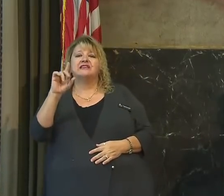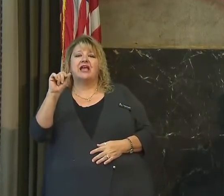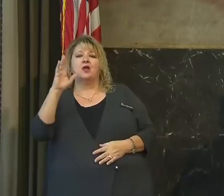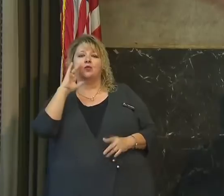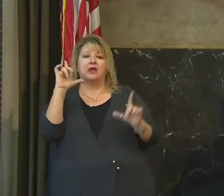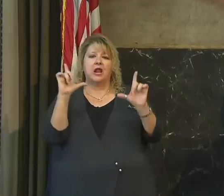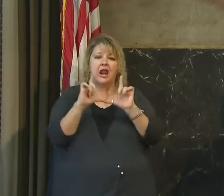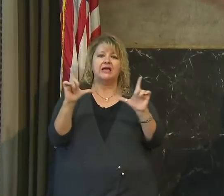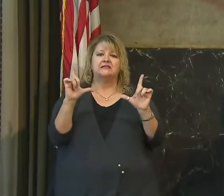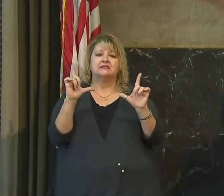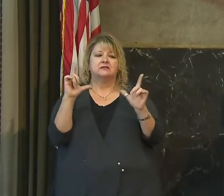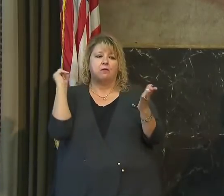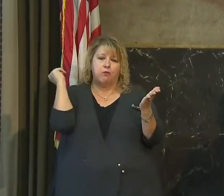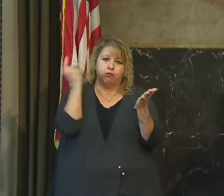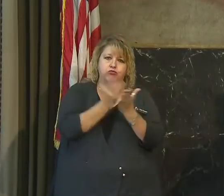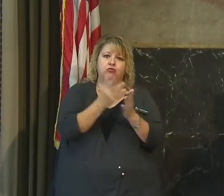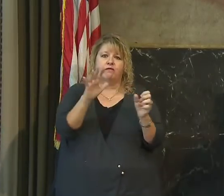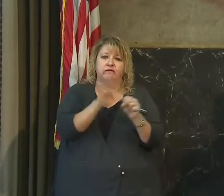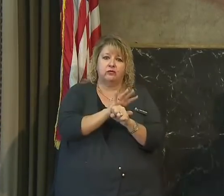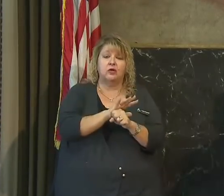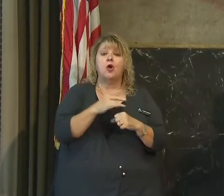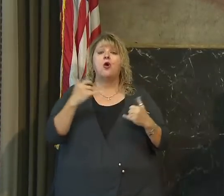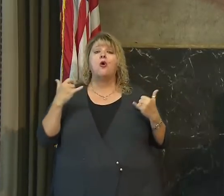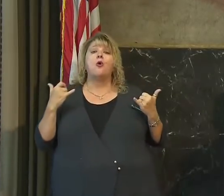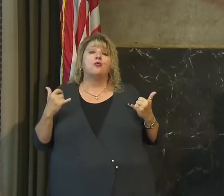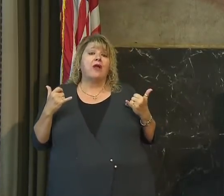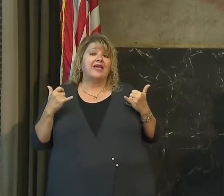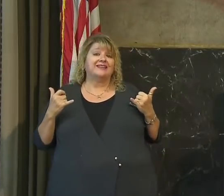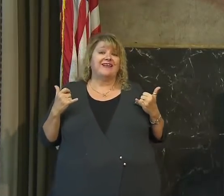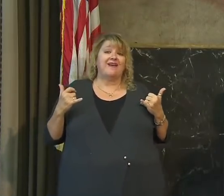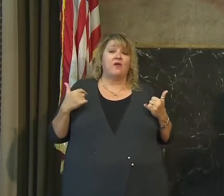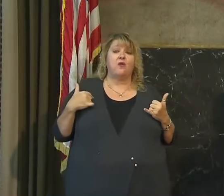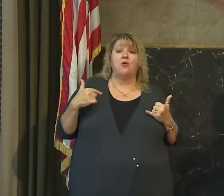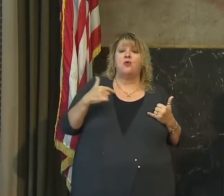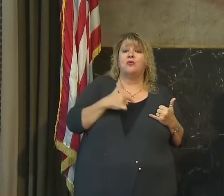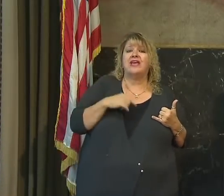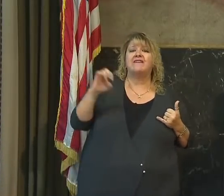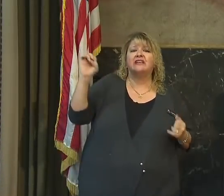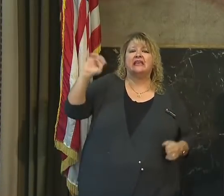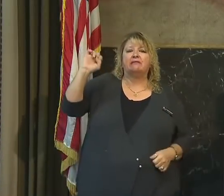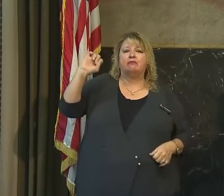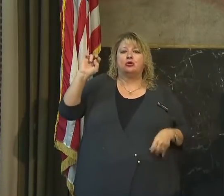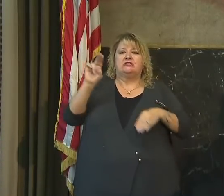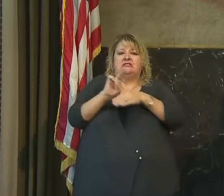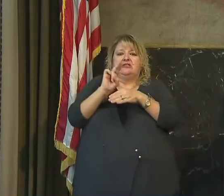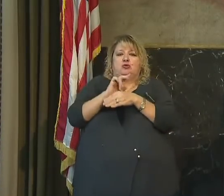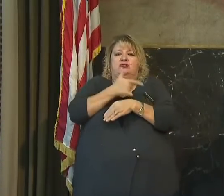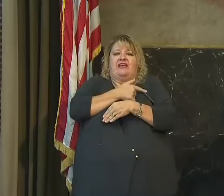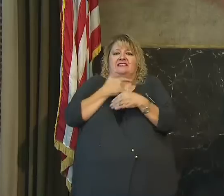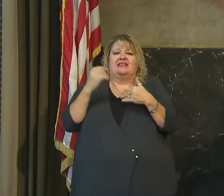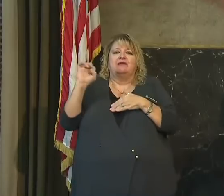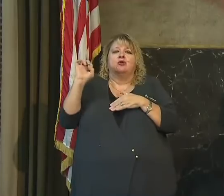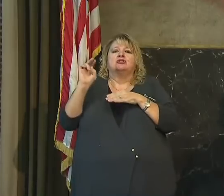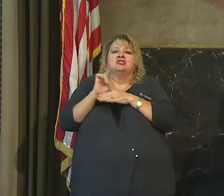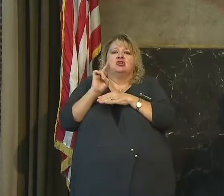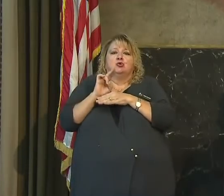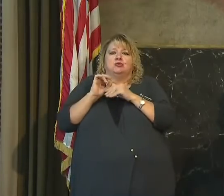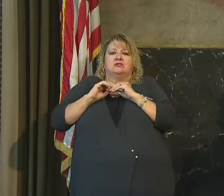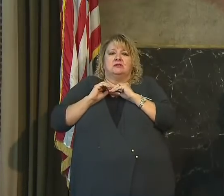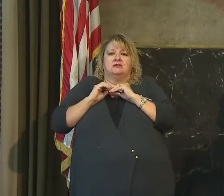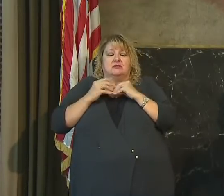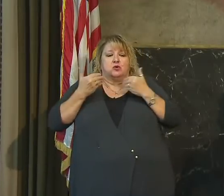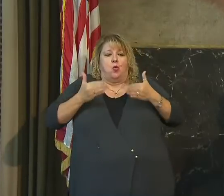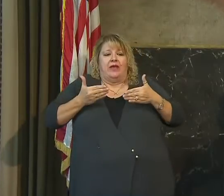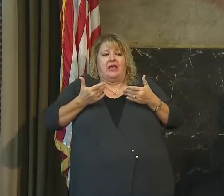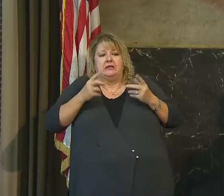so what I'm talking about is we're currently operating, as you know, under the emergency use authorization. When that full